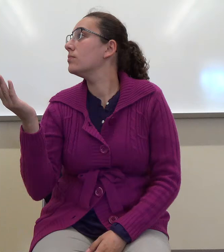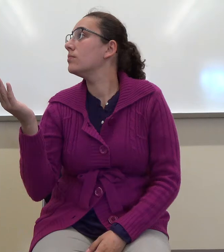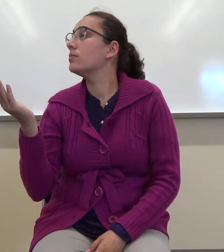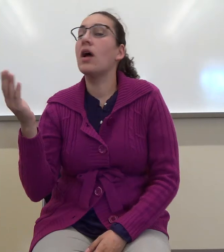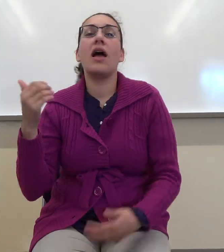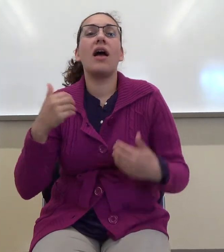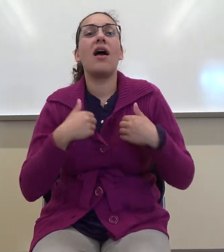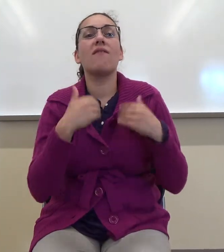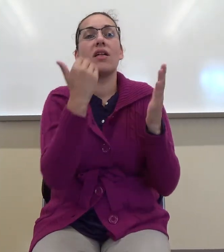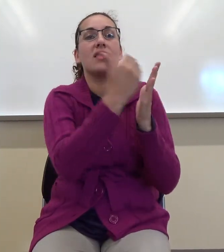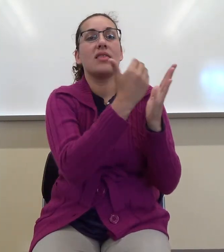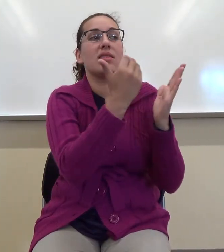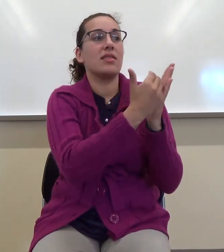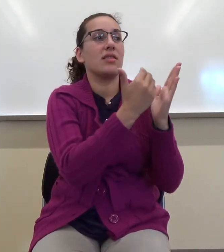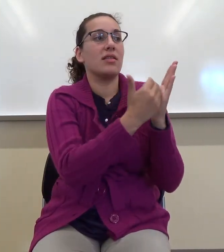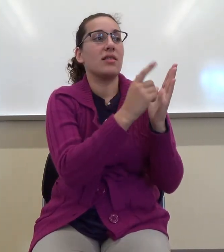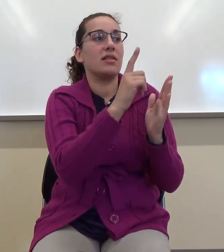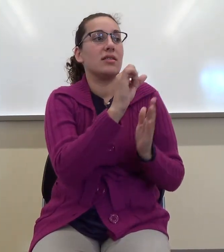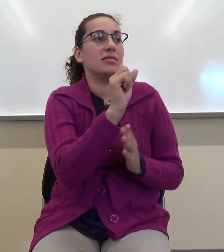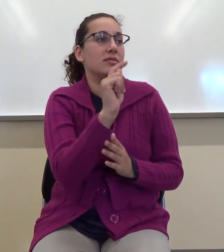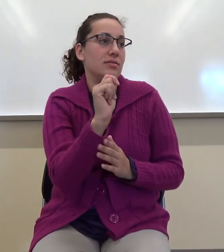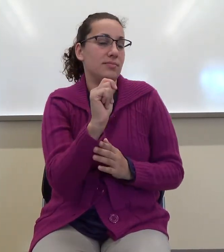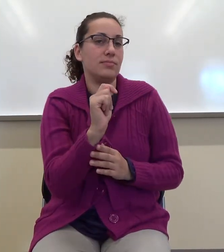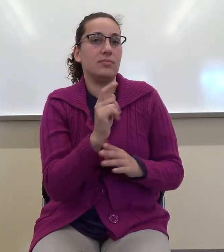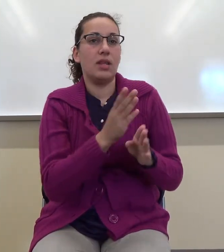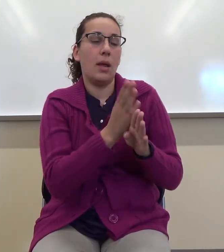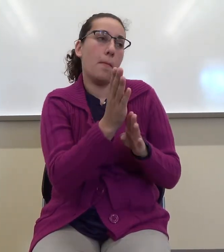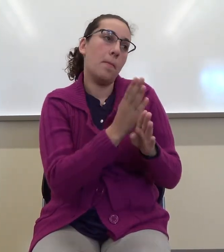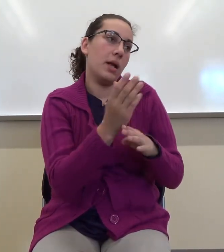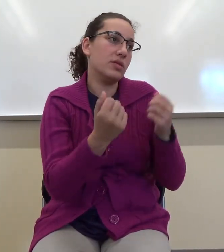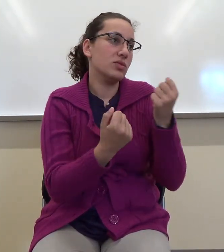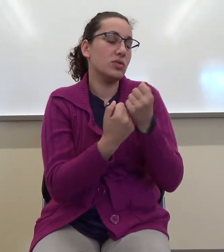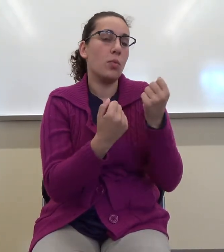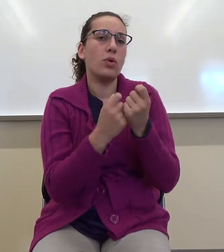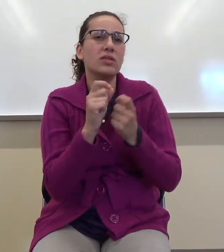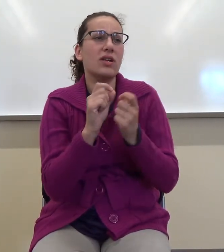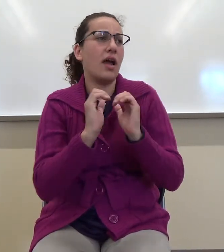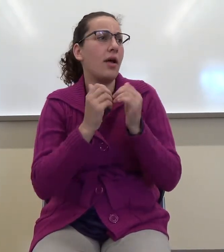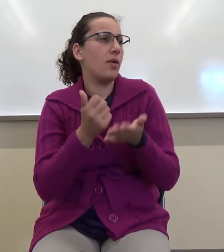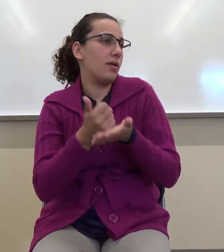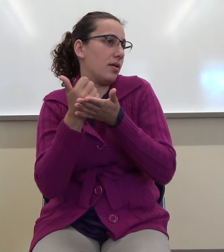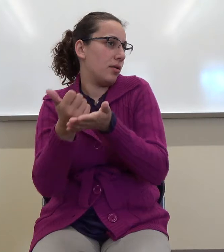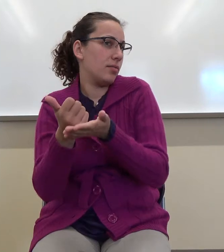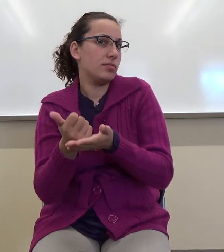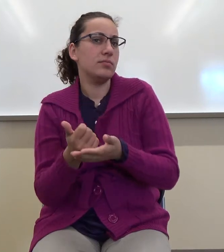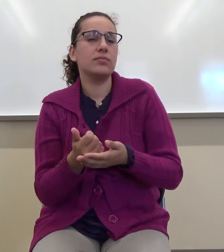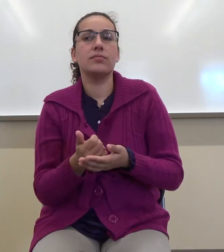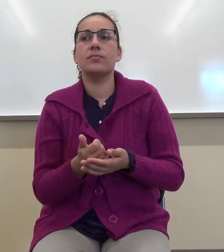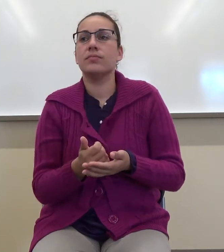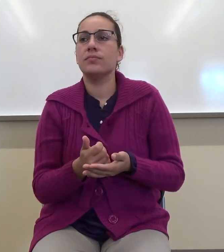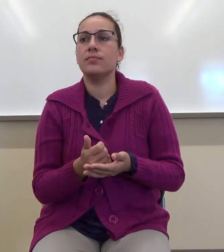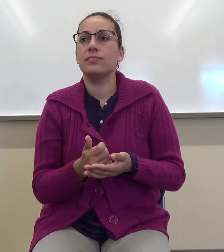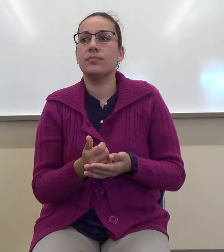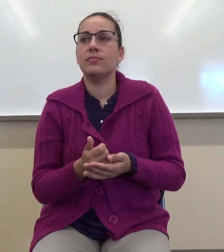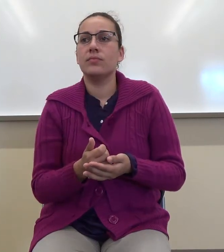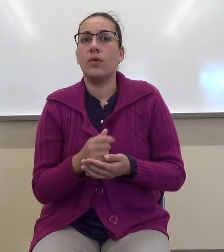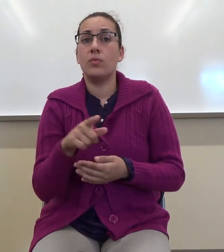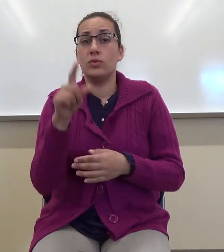lists. What the major supporting details are doing, what that's asking you to do is